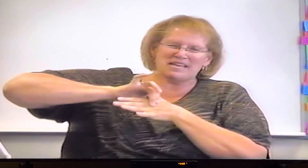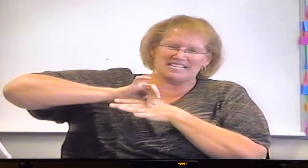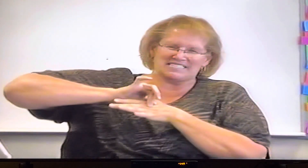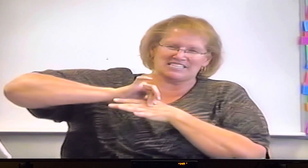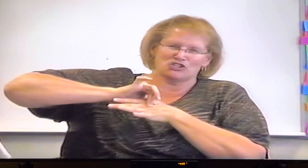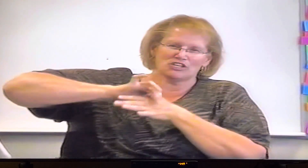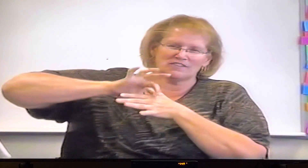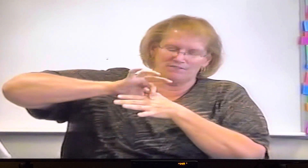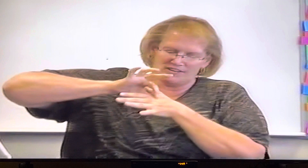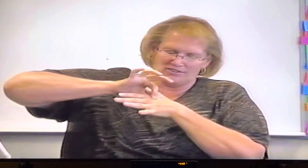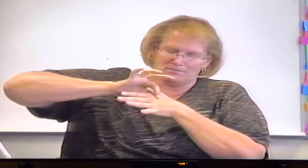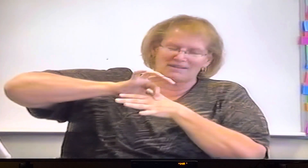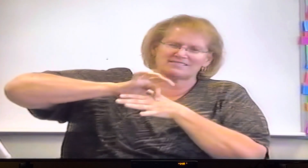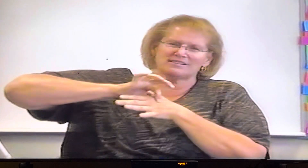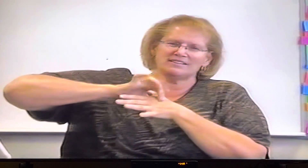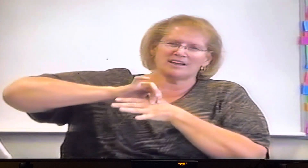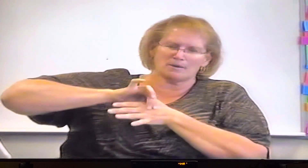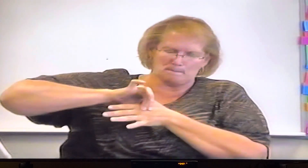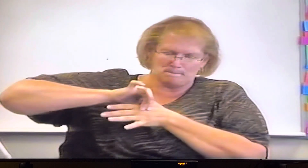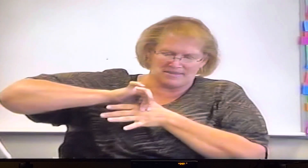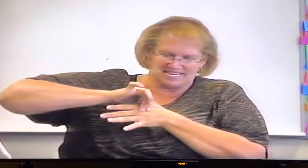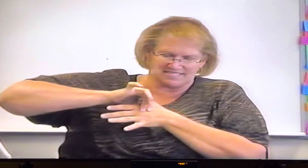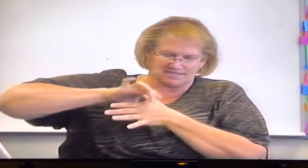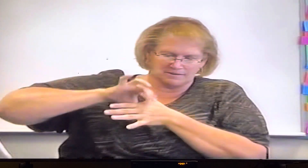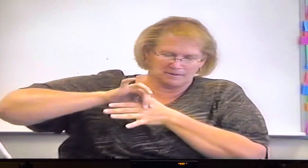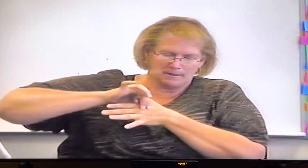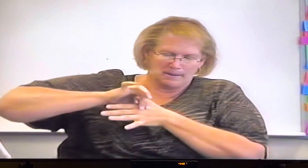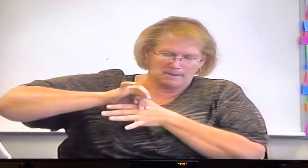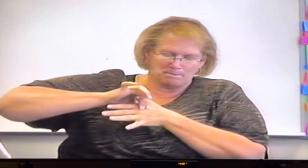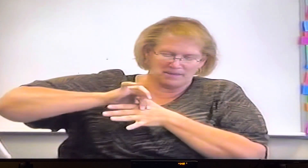meat. You can feel the muscle in there. Meat. Meat.